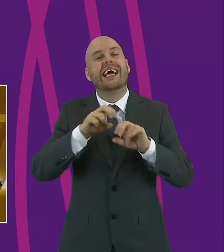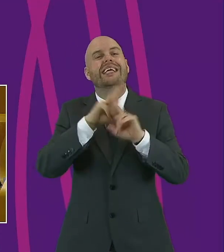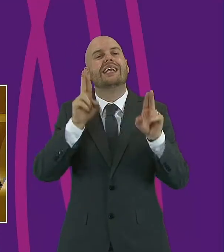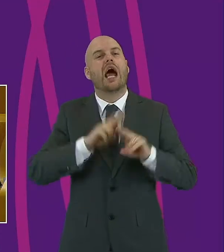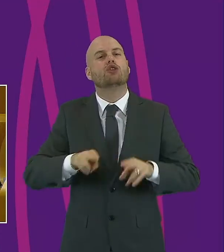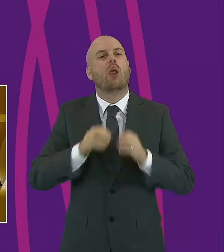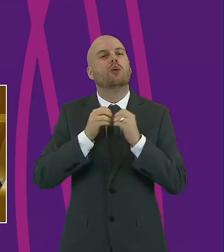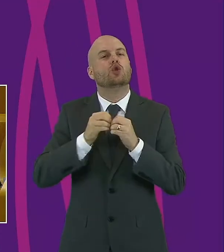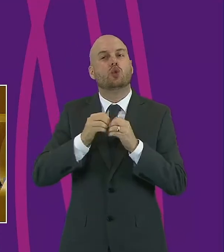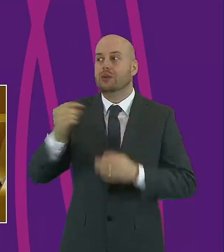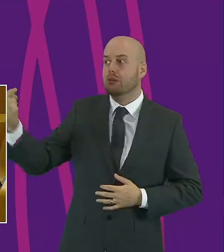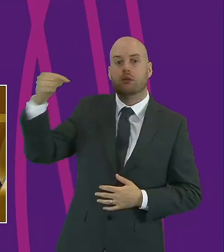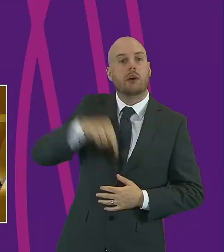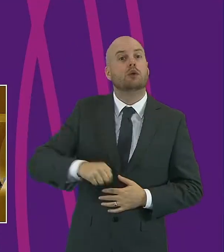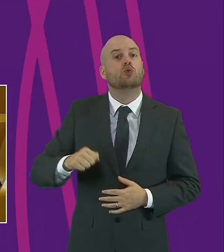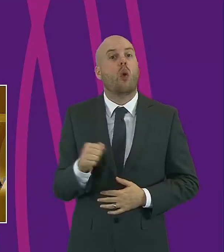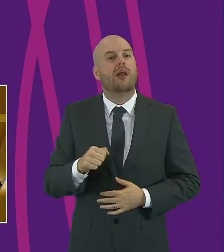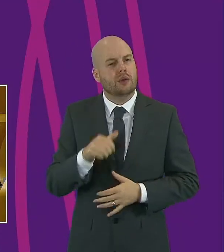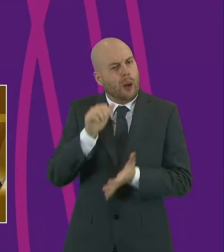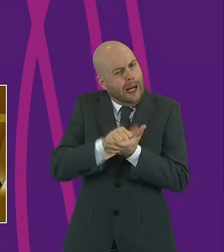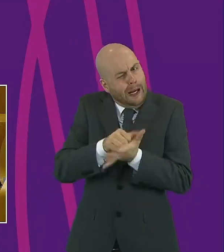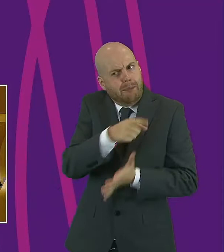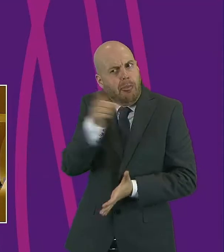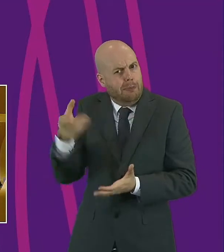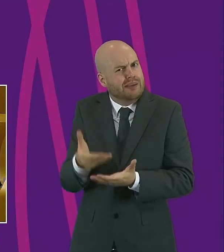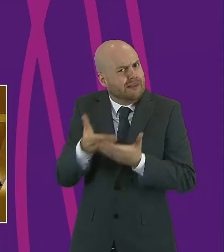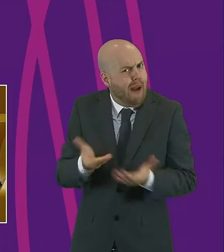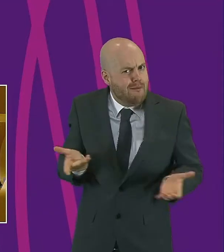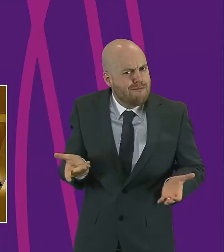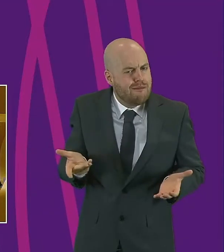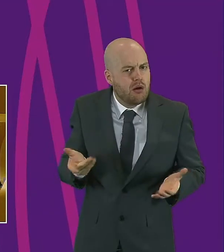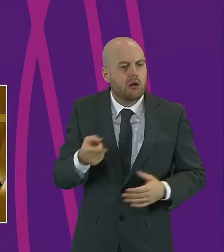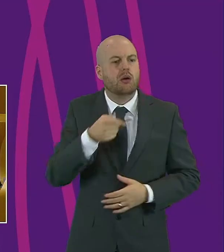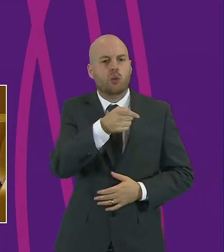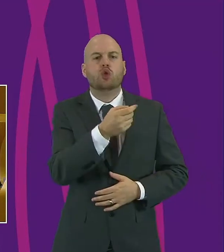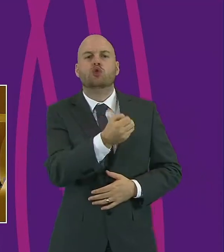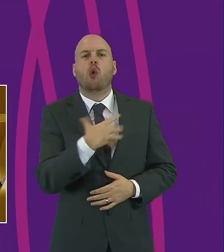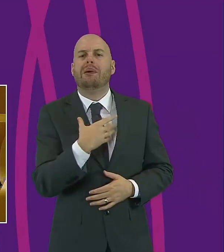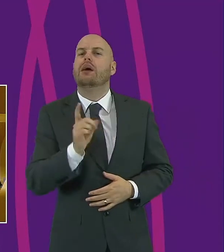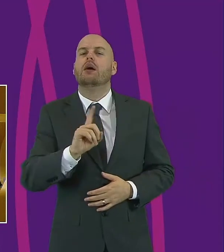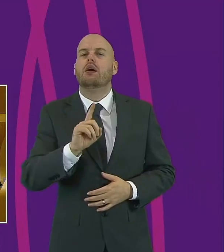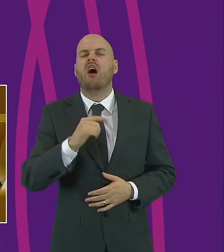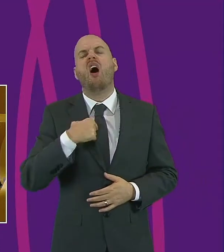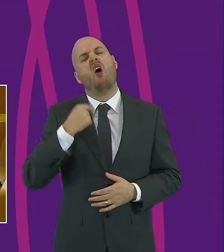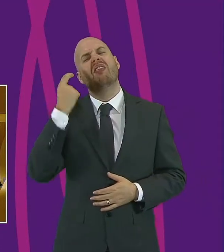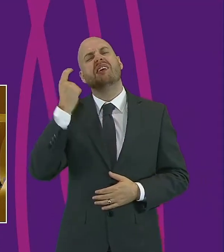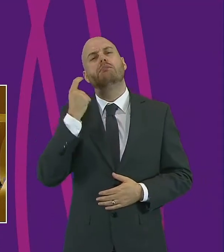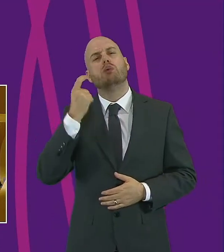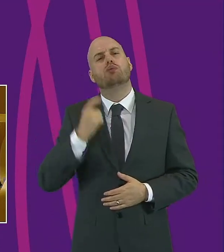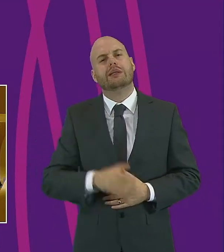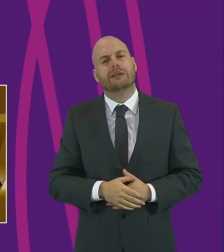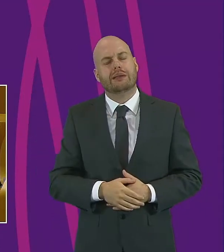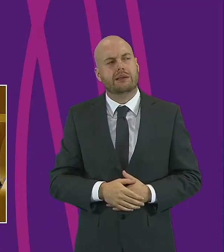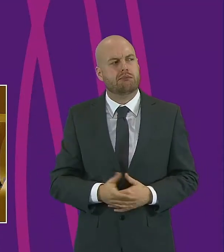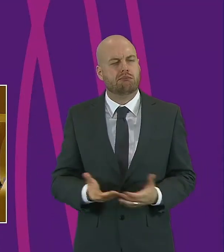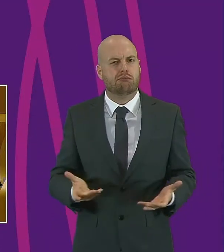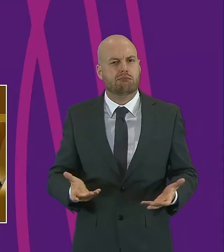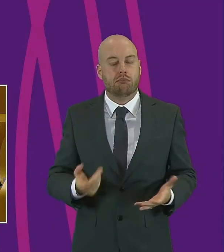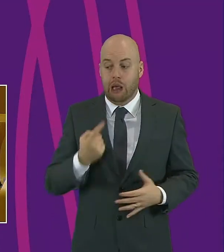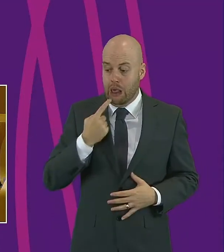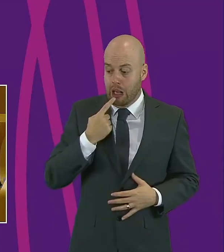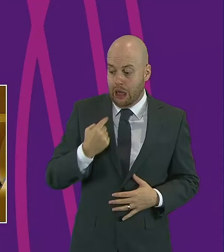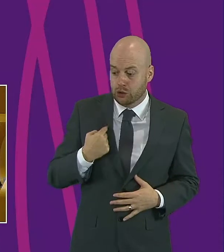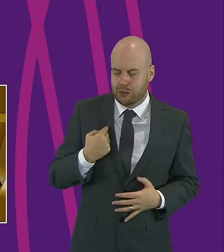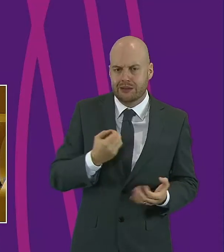safe. She said she was thinking about it. Last week, she said she was still thinking. This morning, the